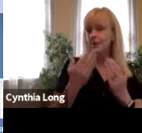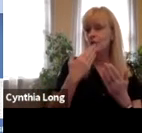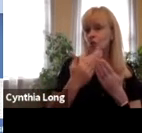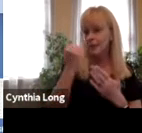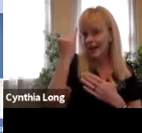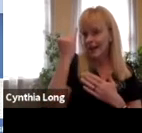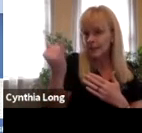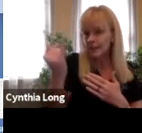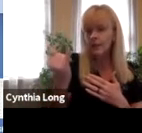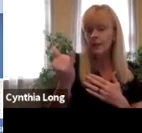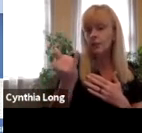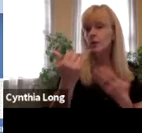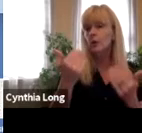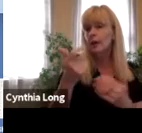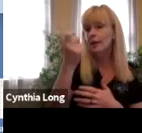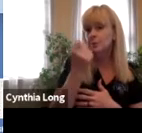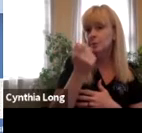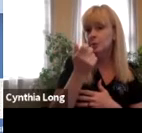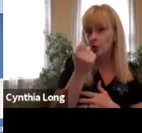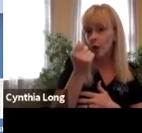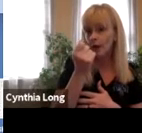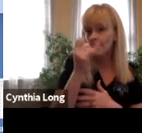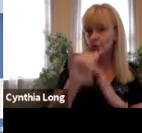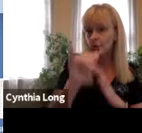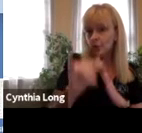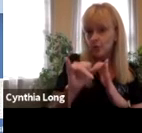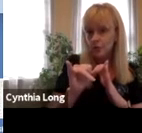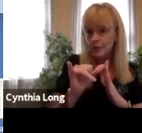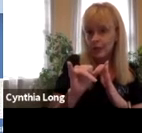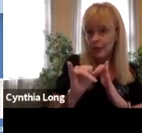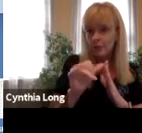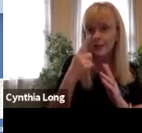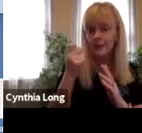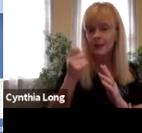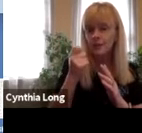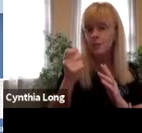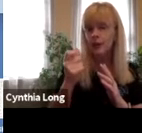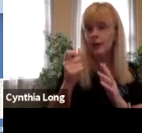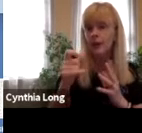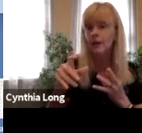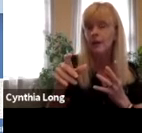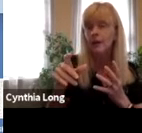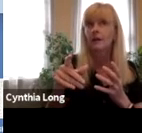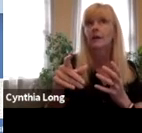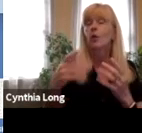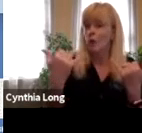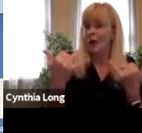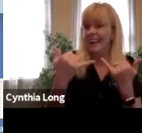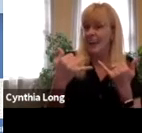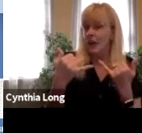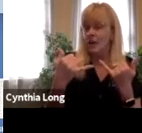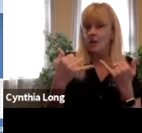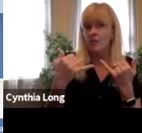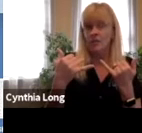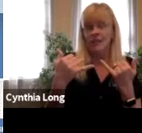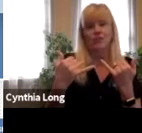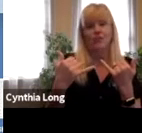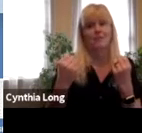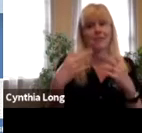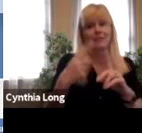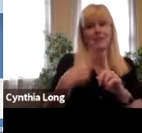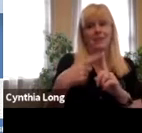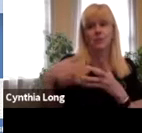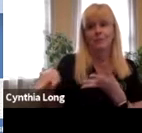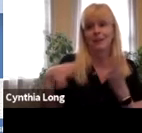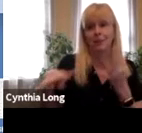Now, maybe a good idea, you can go ahead and subscribe to our YouTube channel, because we, right